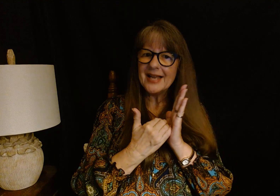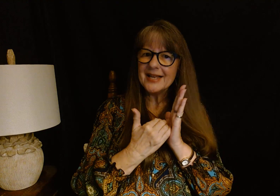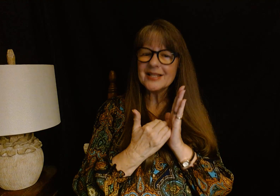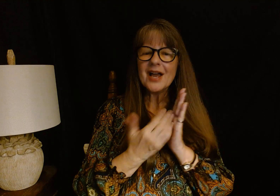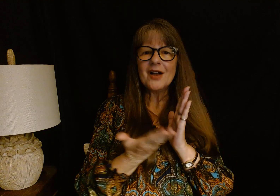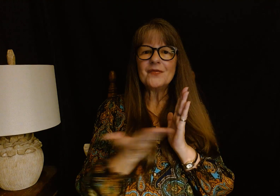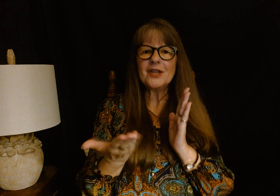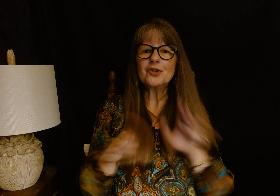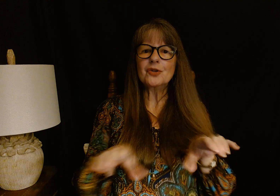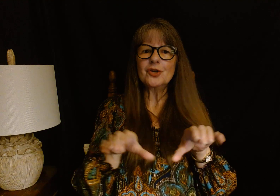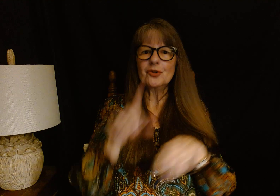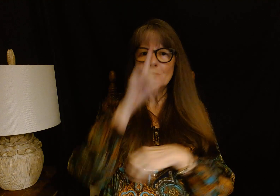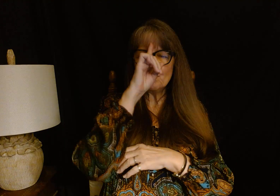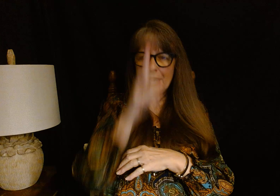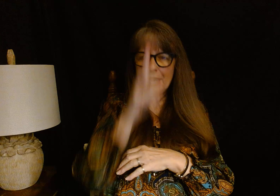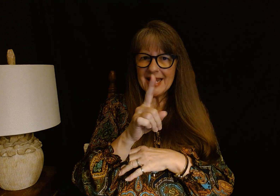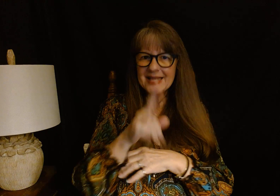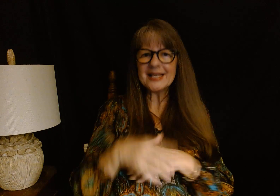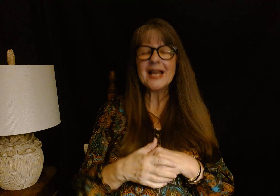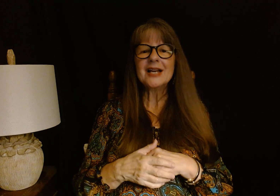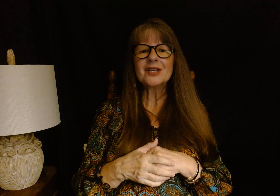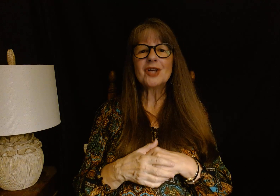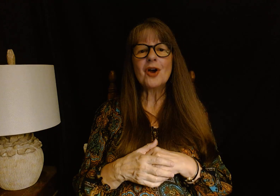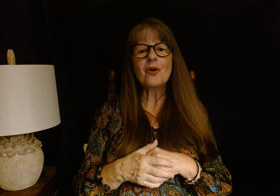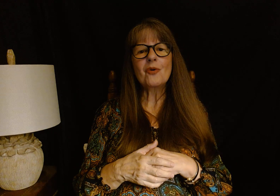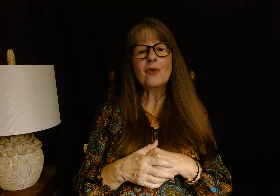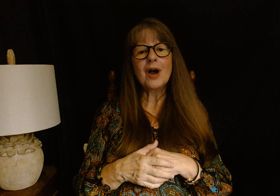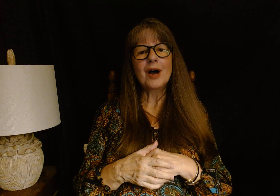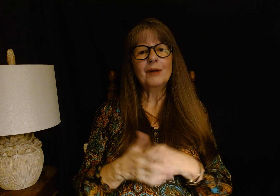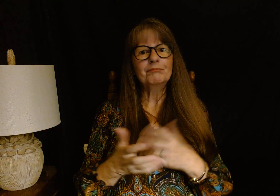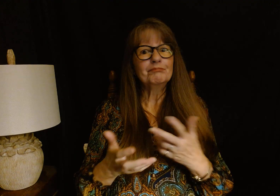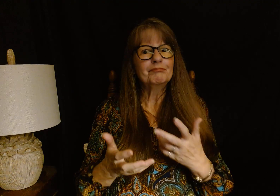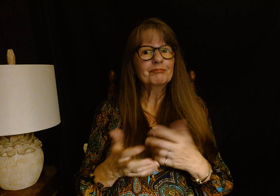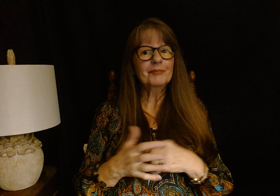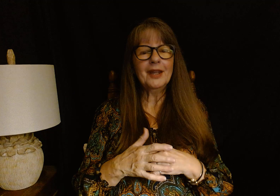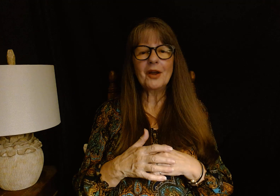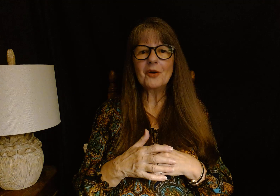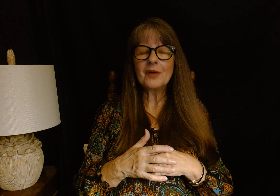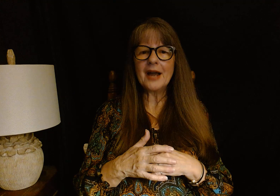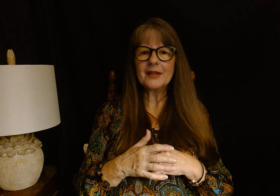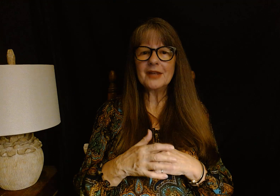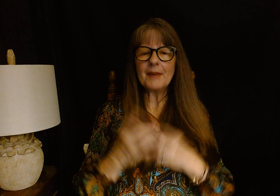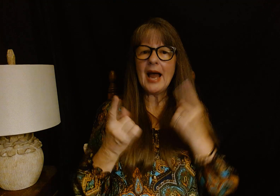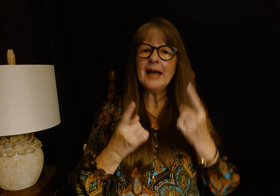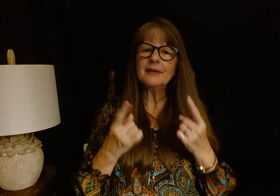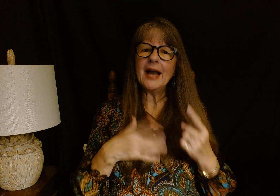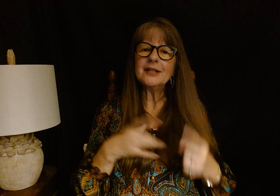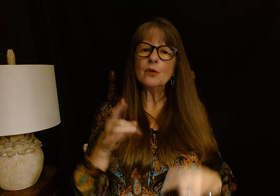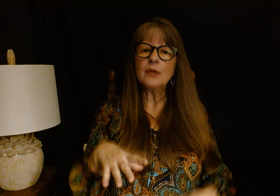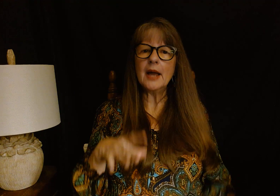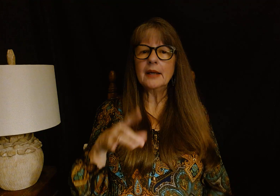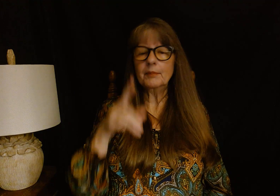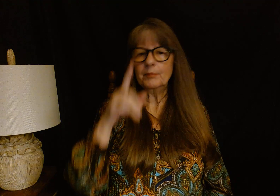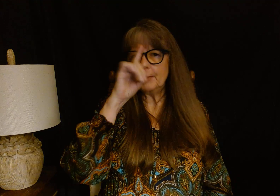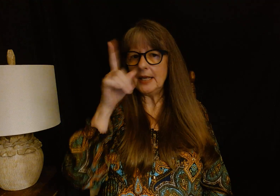list of things you can do with pennies. So, kind of think about it. I don't like